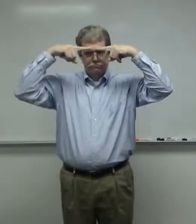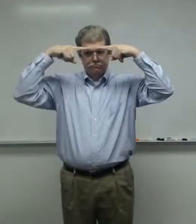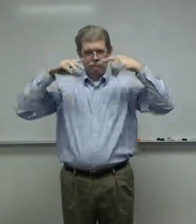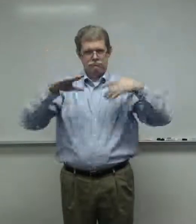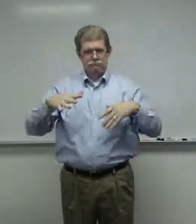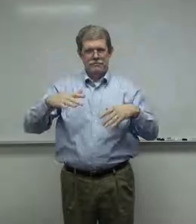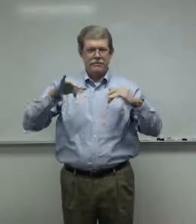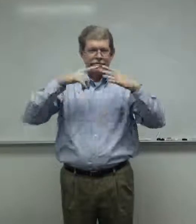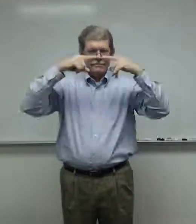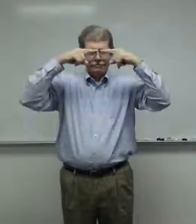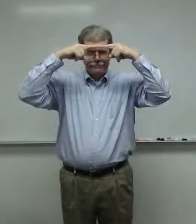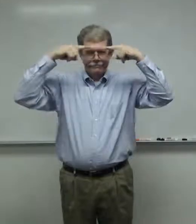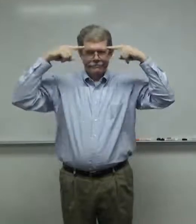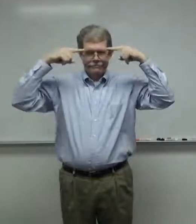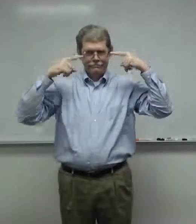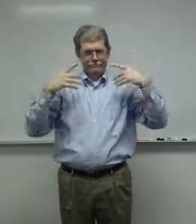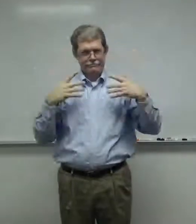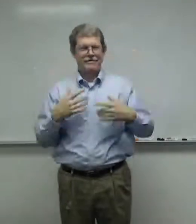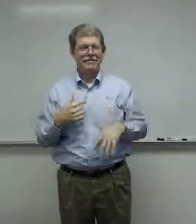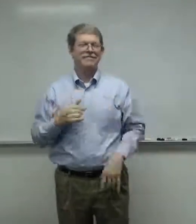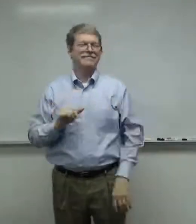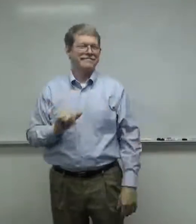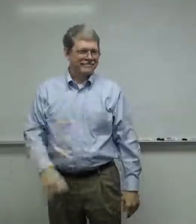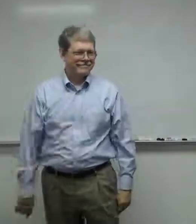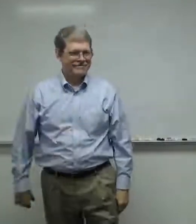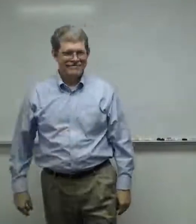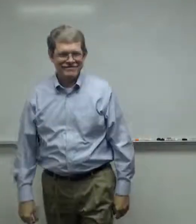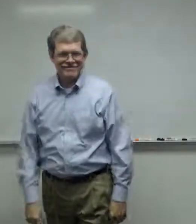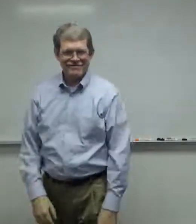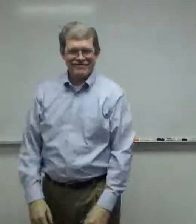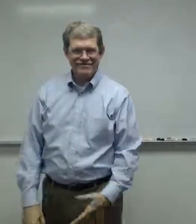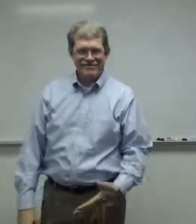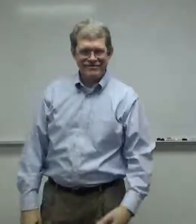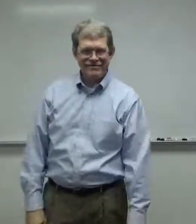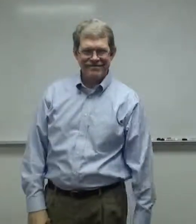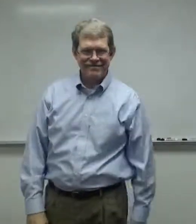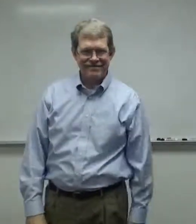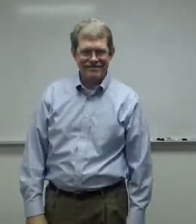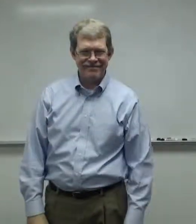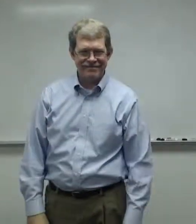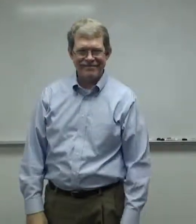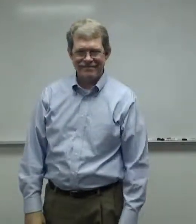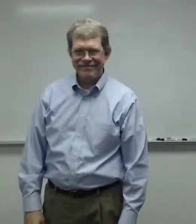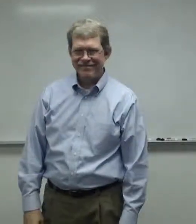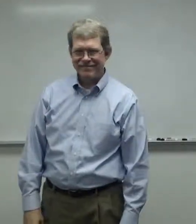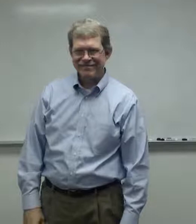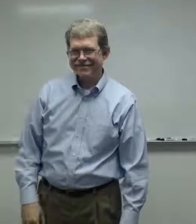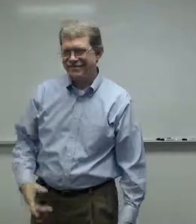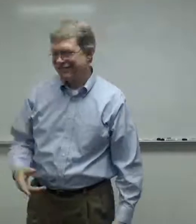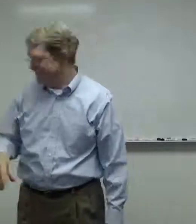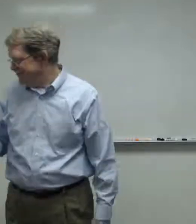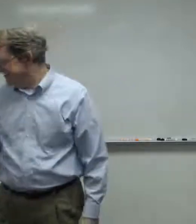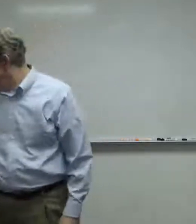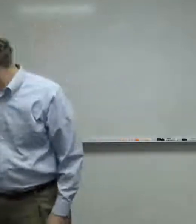attitude. You know, straight across eyebrows mean you're cool, and anyway.